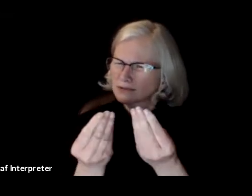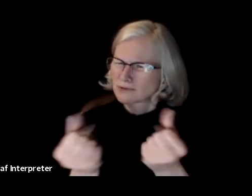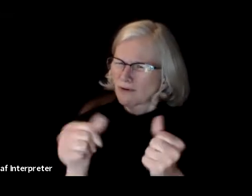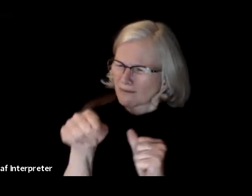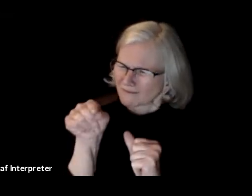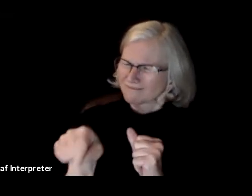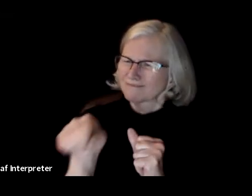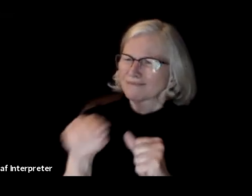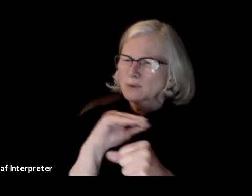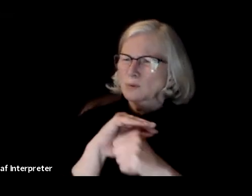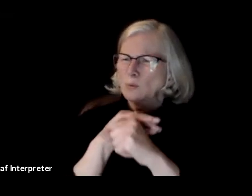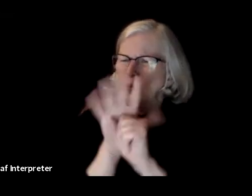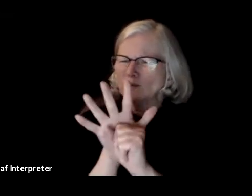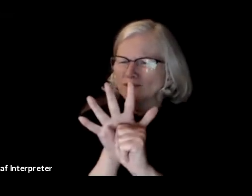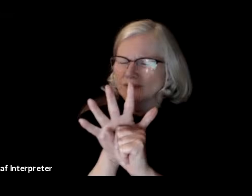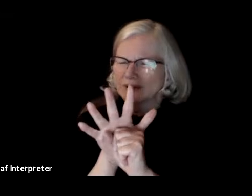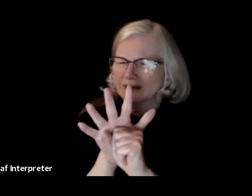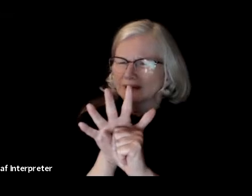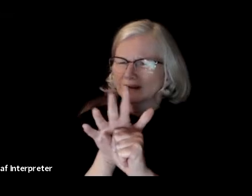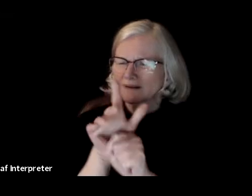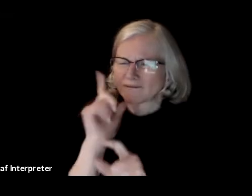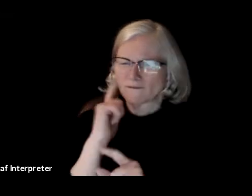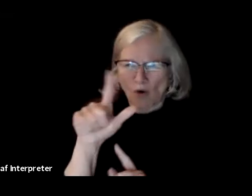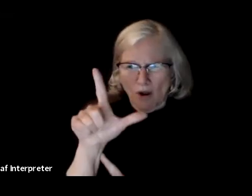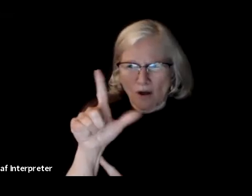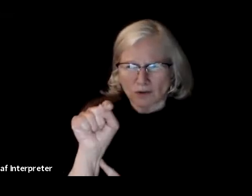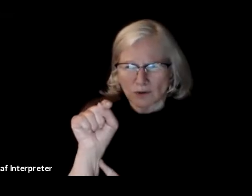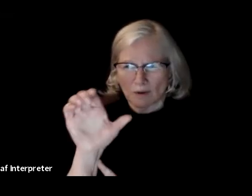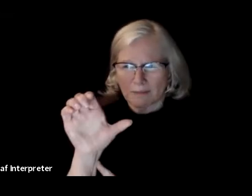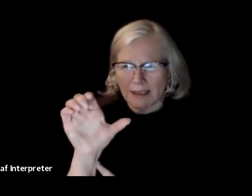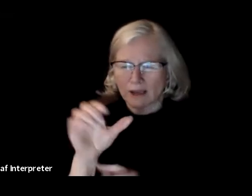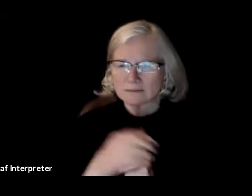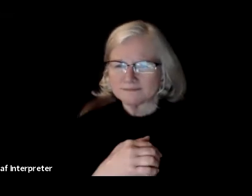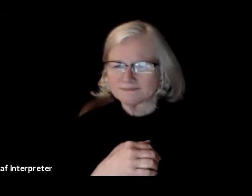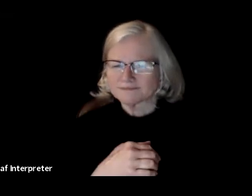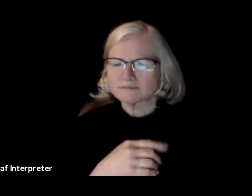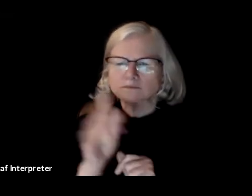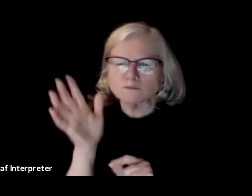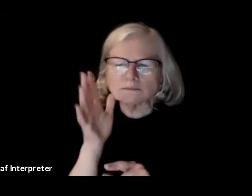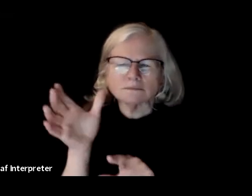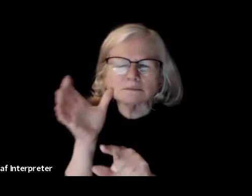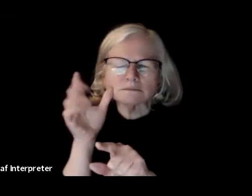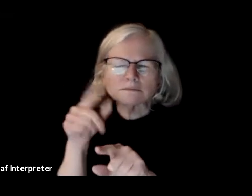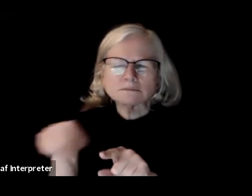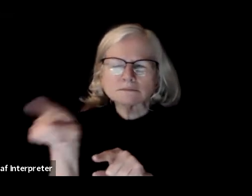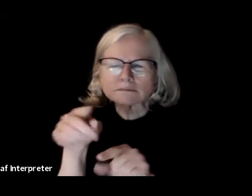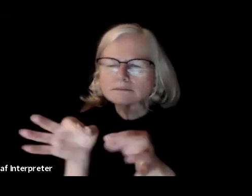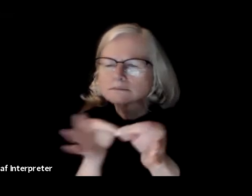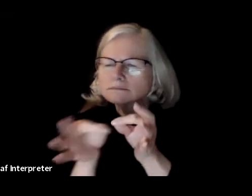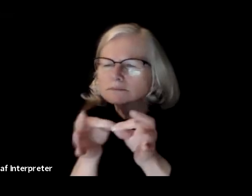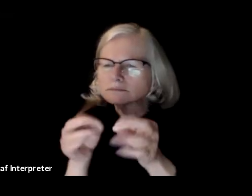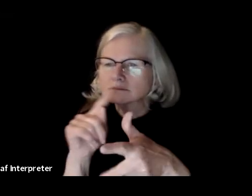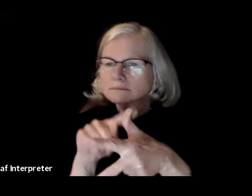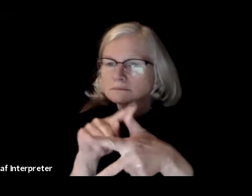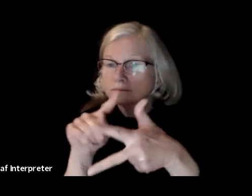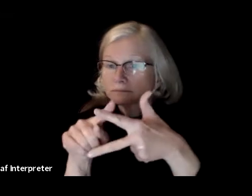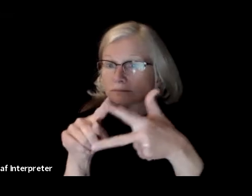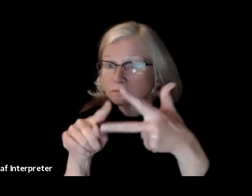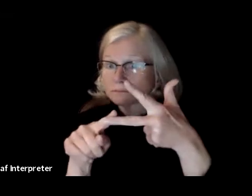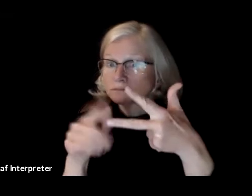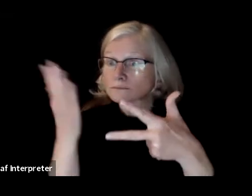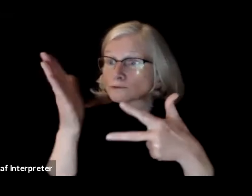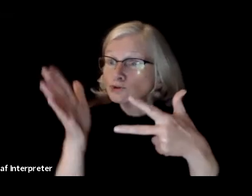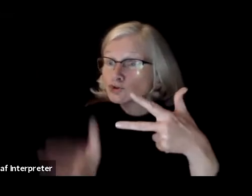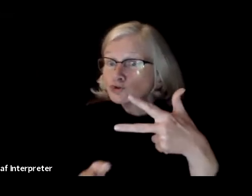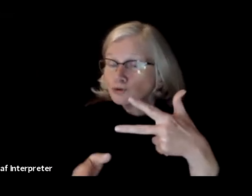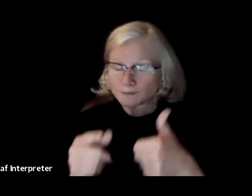care. We're going to hear more about that partnership in a moment from the guests that have joined us today. But I just want to